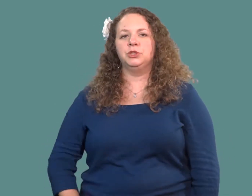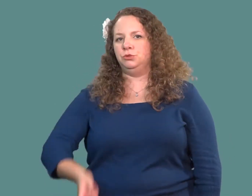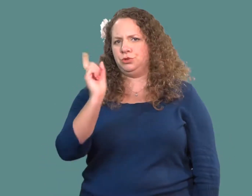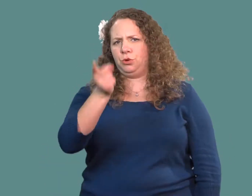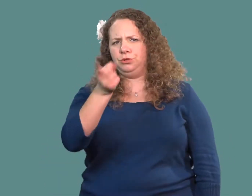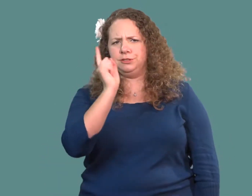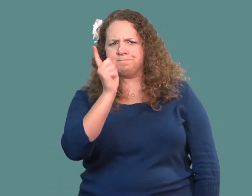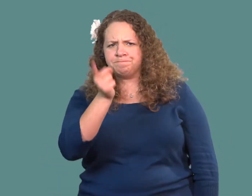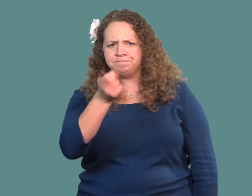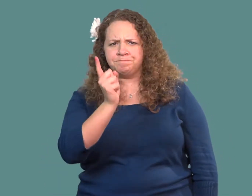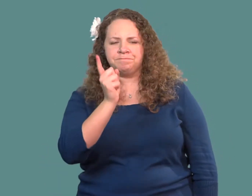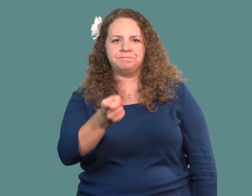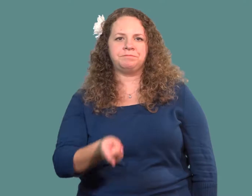To scold.